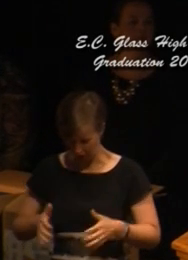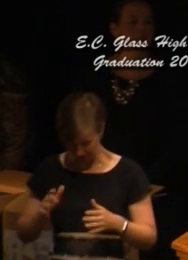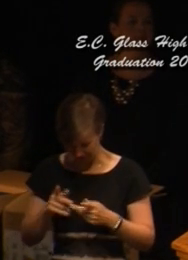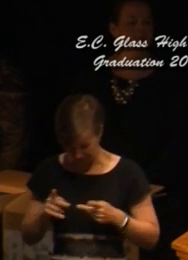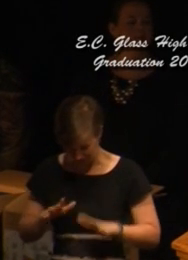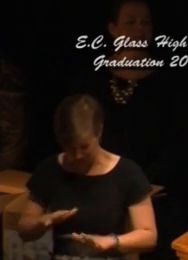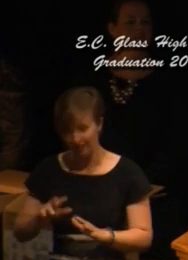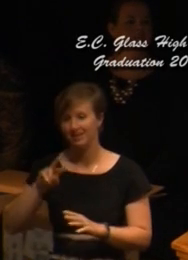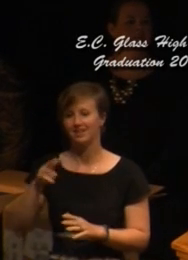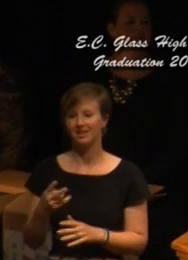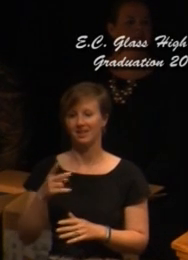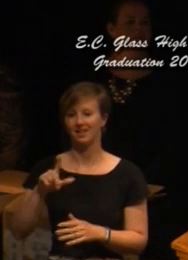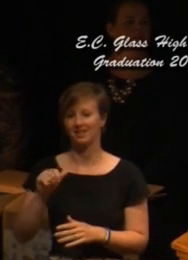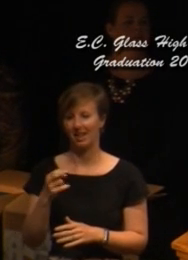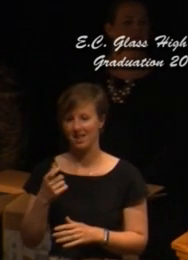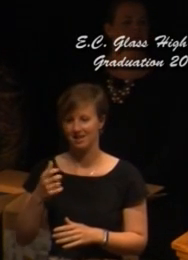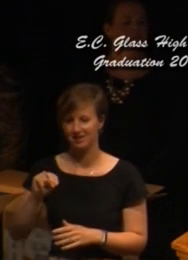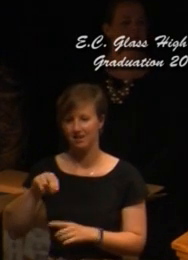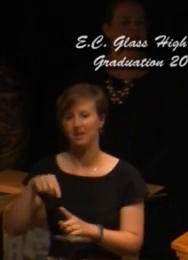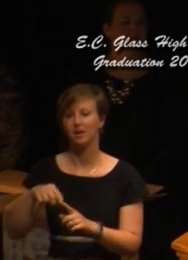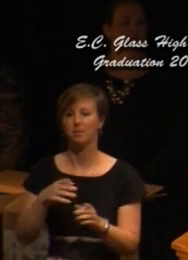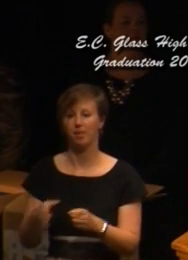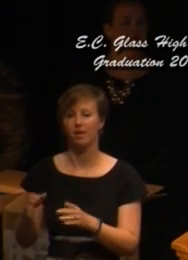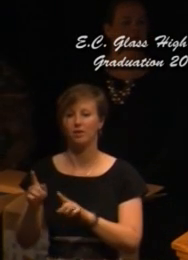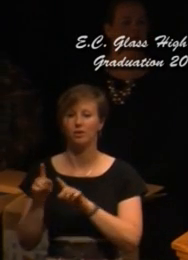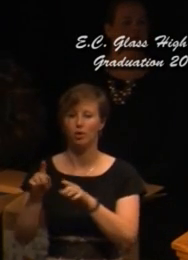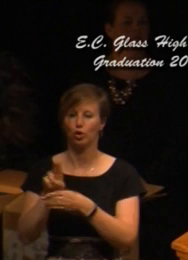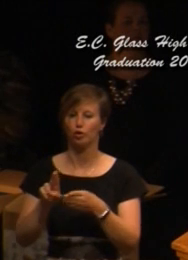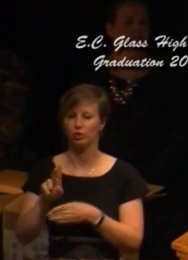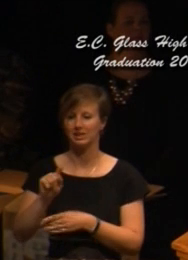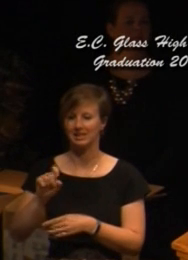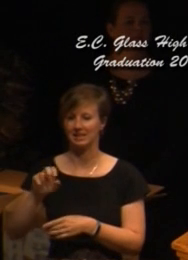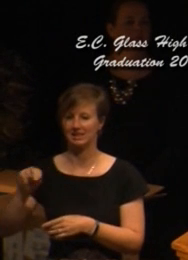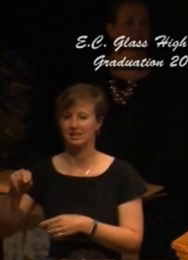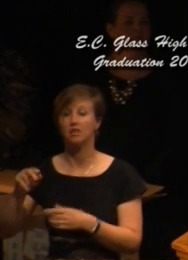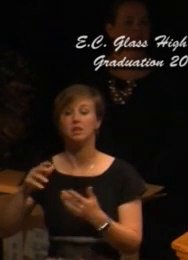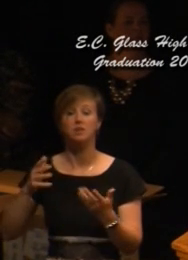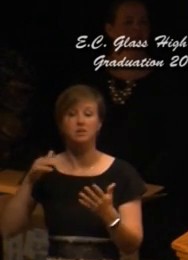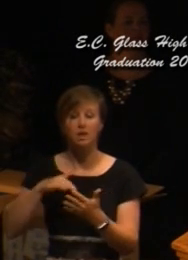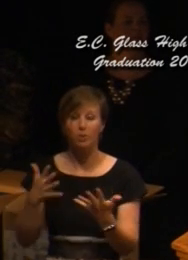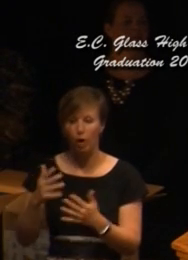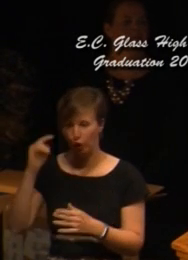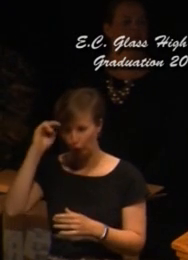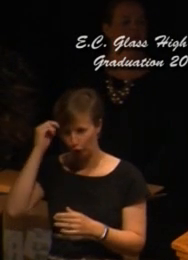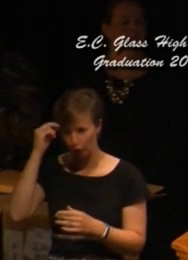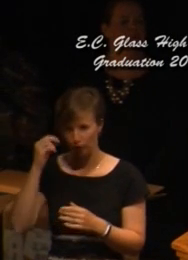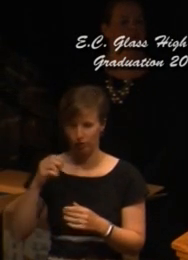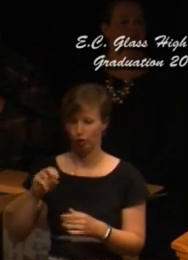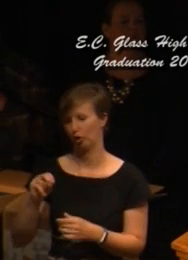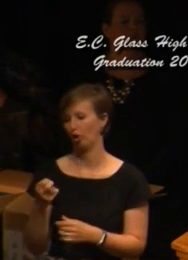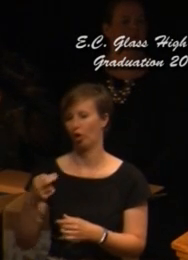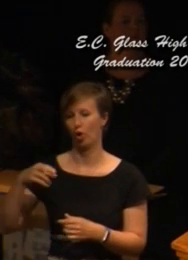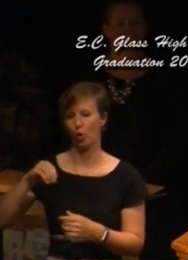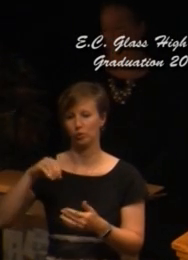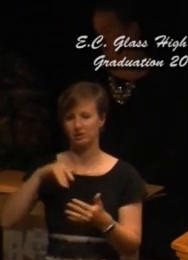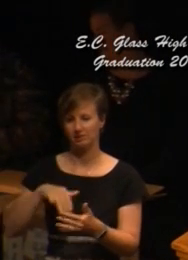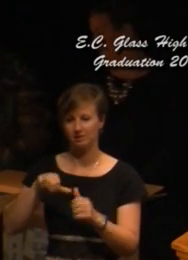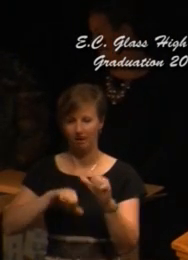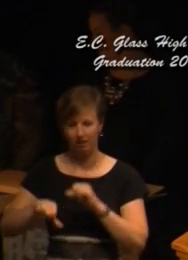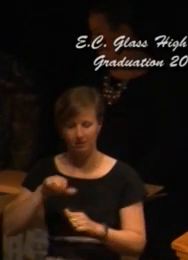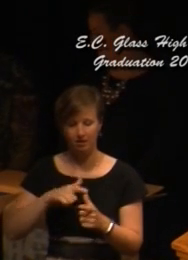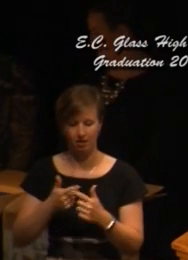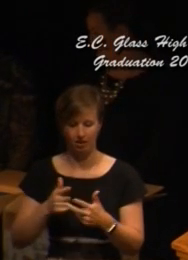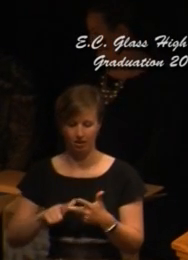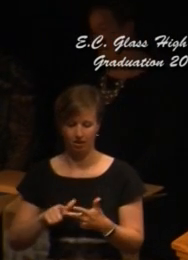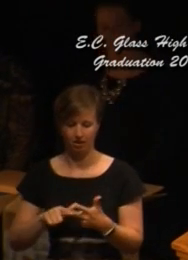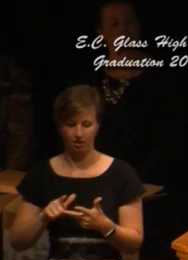Second, we'll hear from Elena Stem, who will be attending the University of Tennessee to study neurosciences. Our final speaker will be Hope LaFue, who